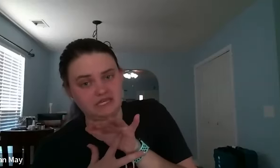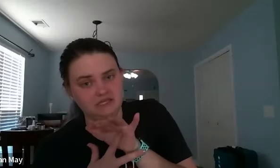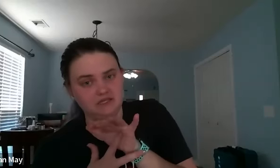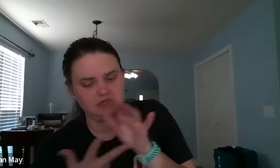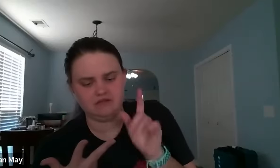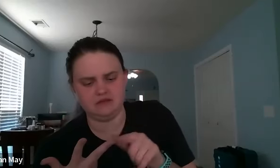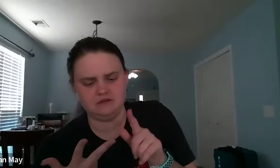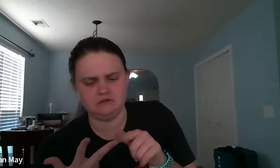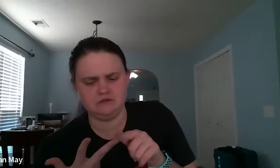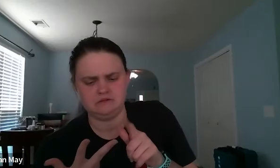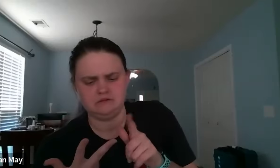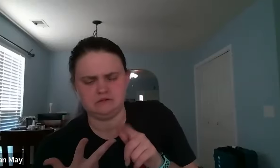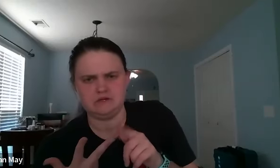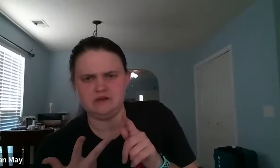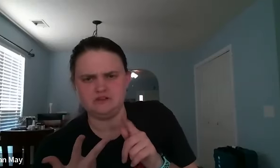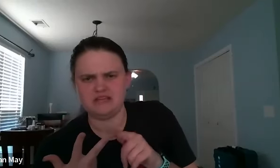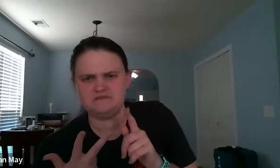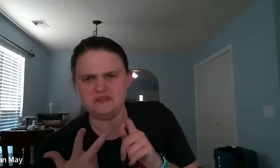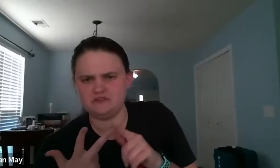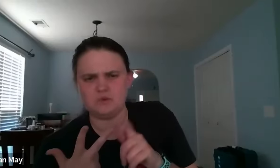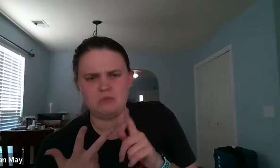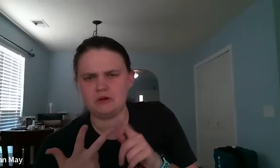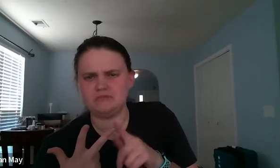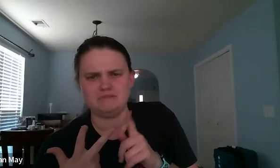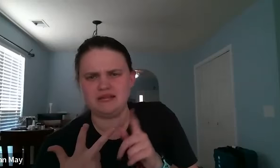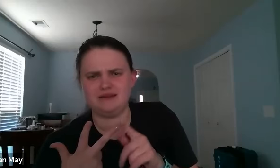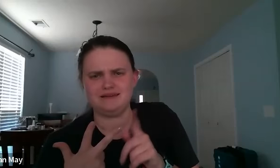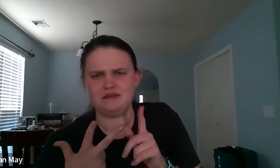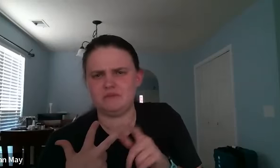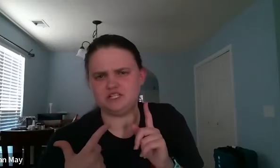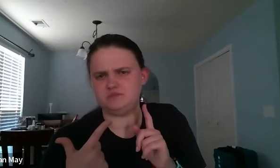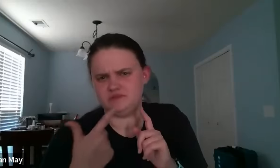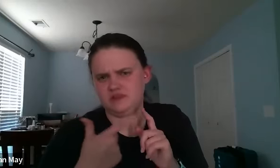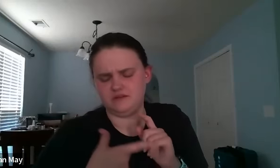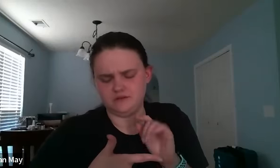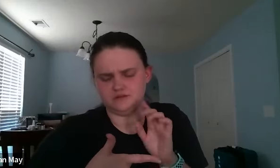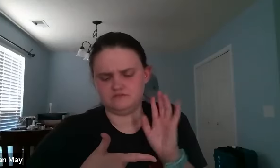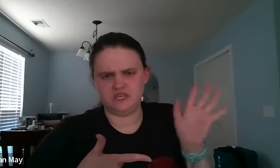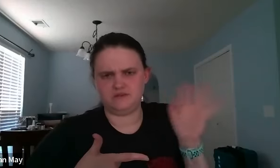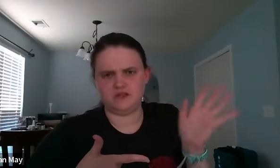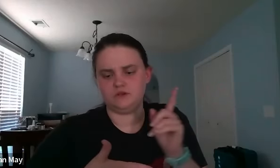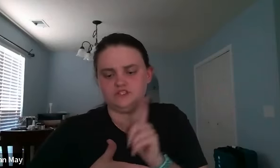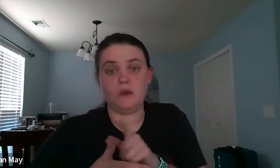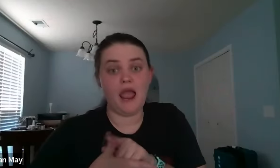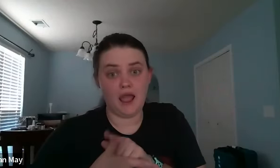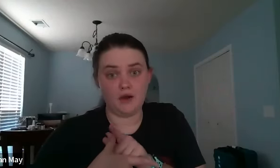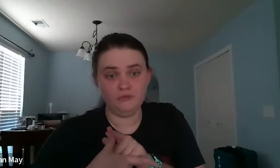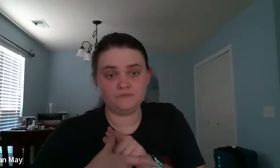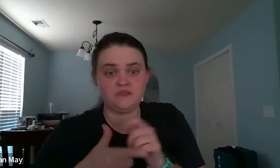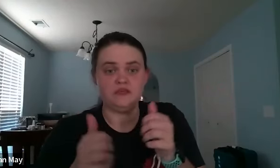many, and then I feel like there's one more, but I might just be thinking of it. I'm thinking of another one. So how